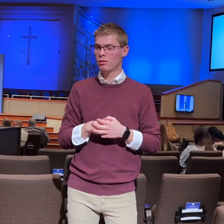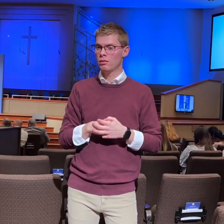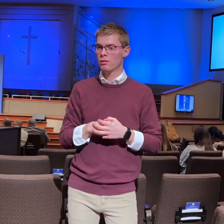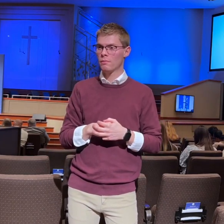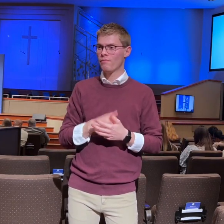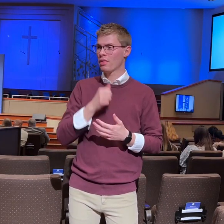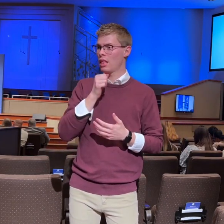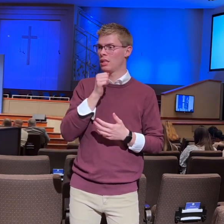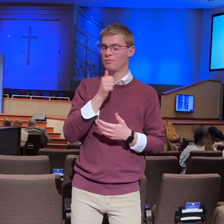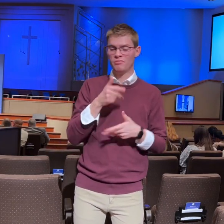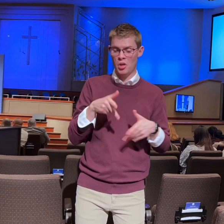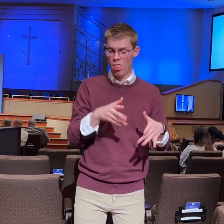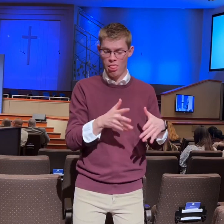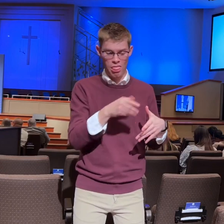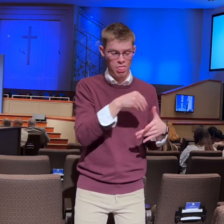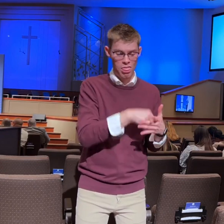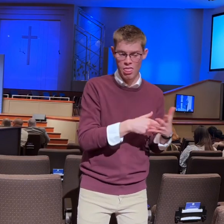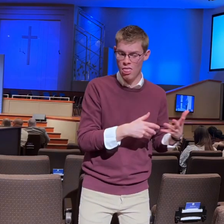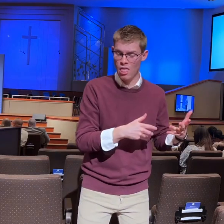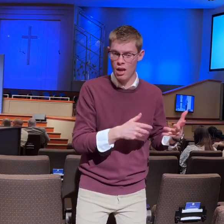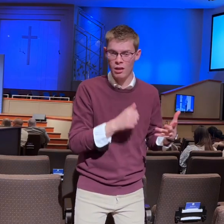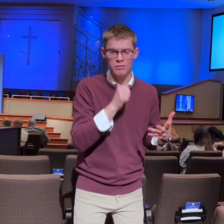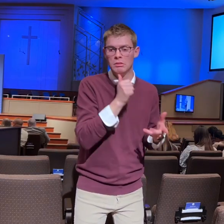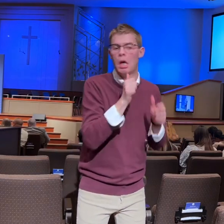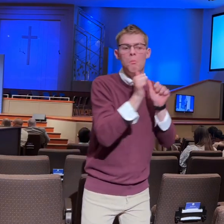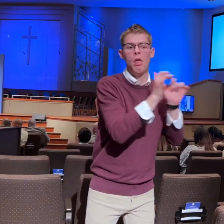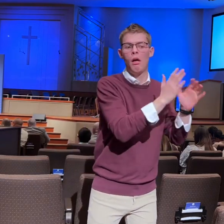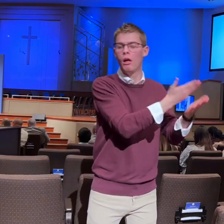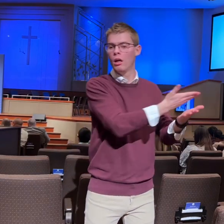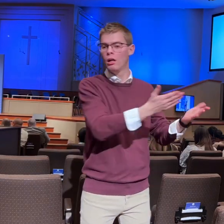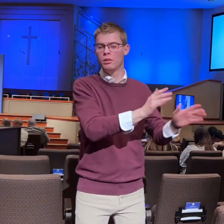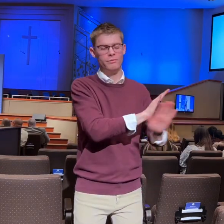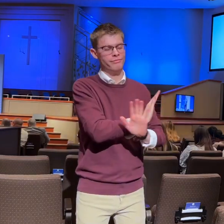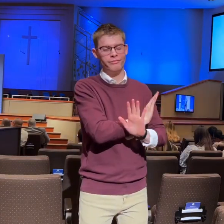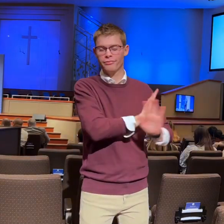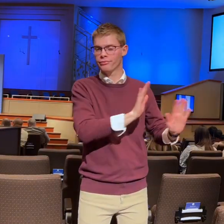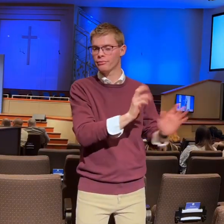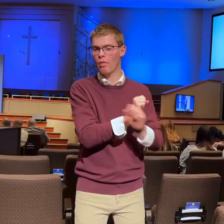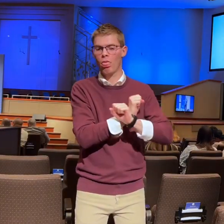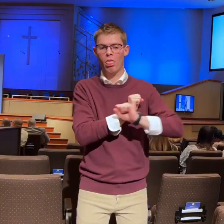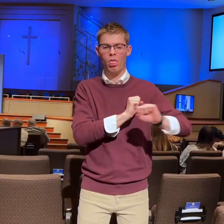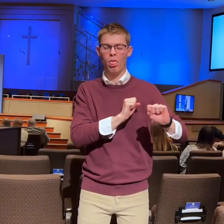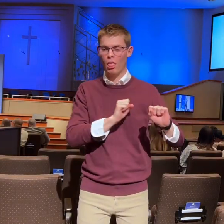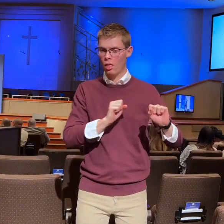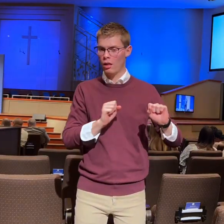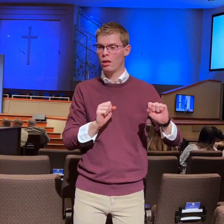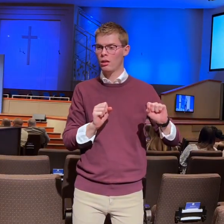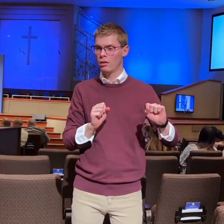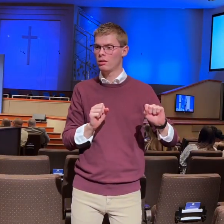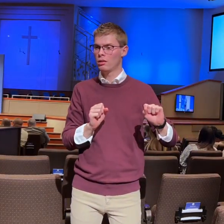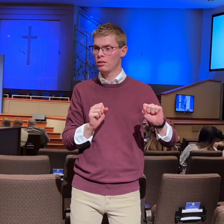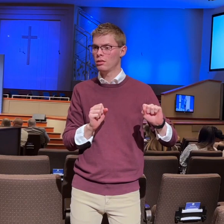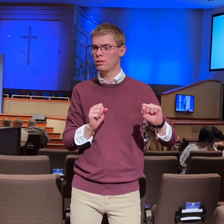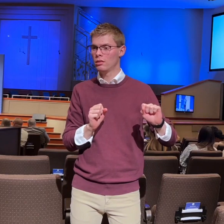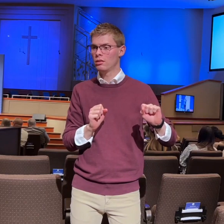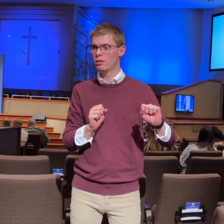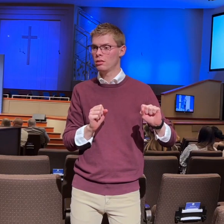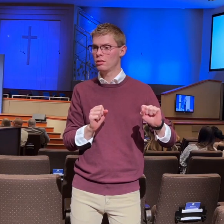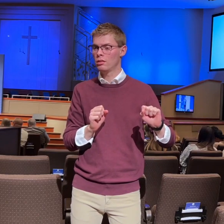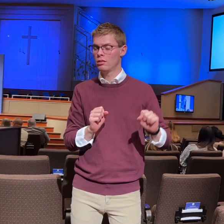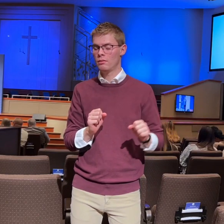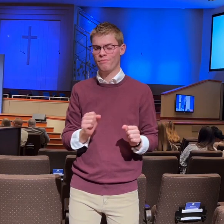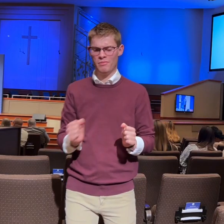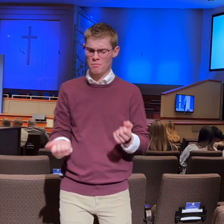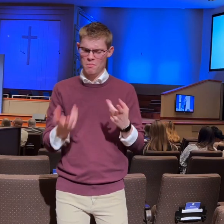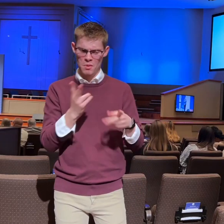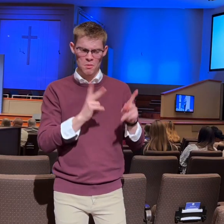don't bring him into the house. Don't say God bless you. You're doing a good work. And there's a lot of that that goes on in the ecumenical movement. Oh, this guy's one of the best